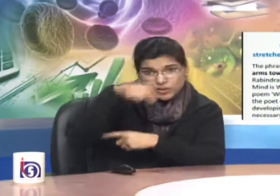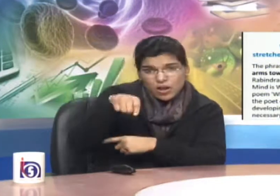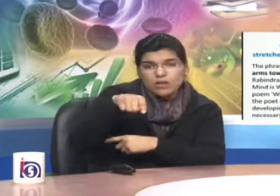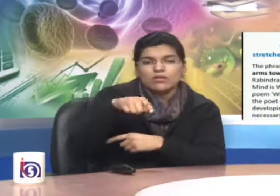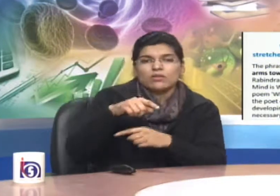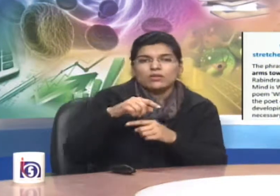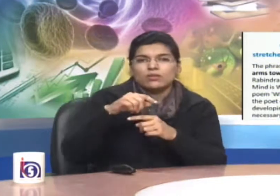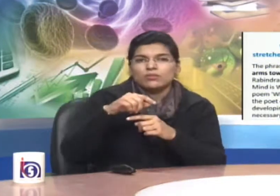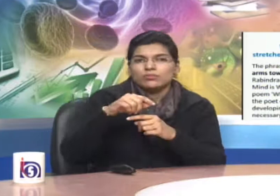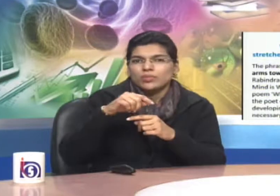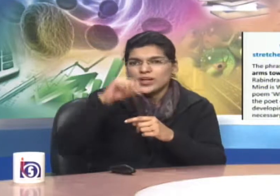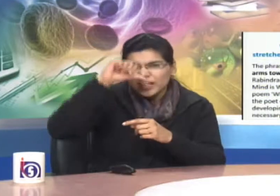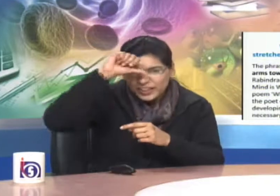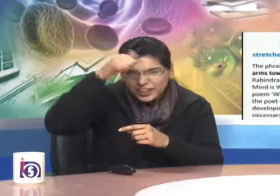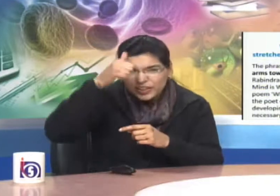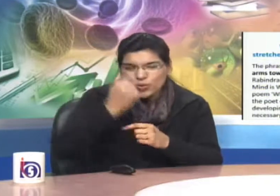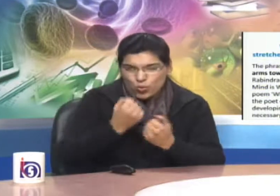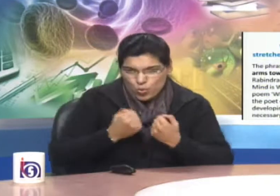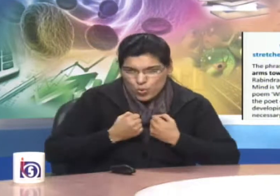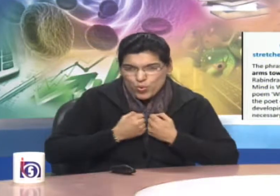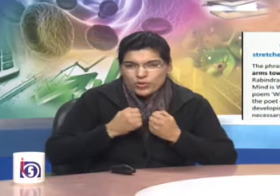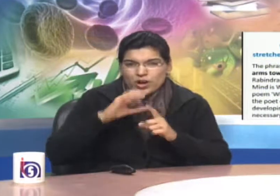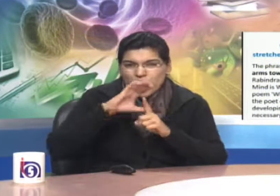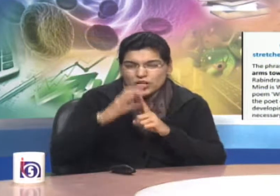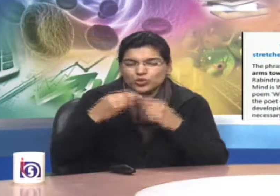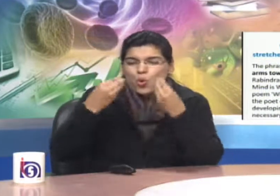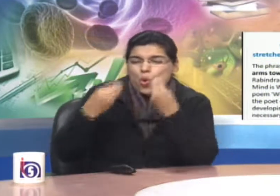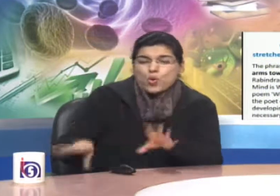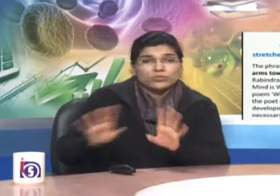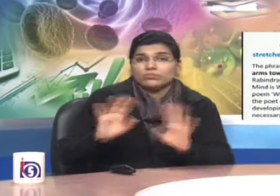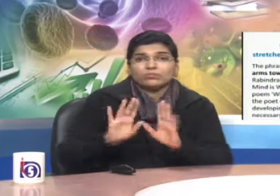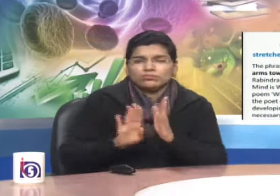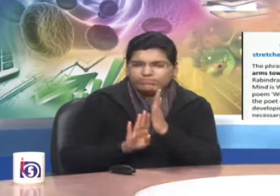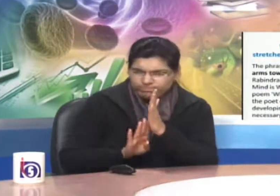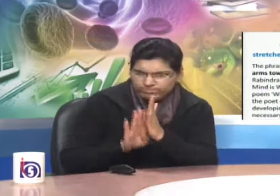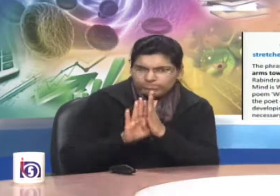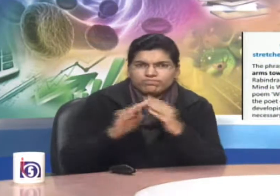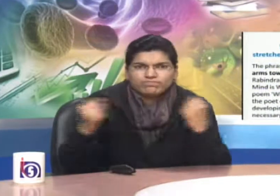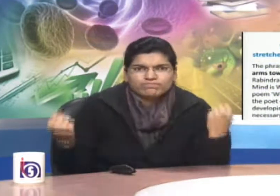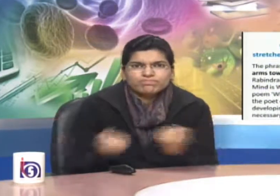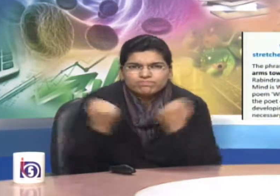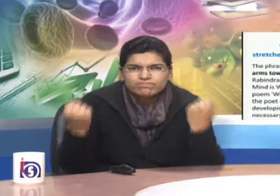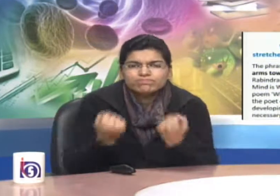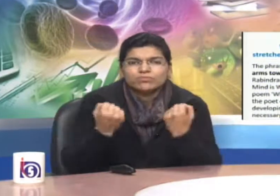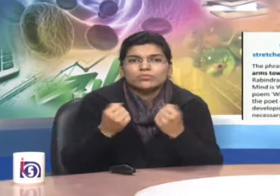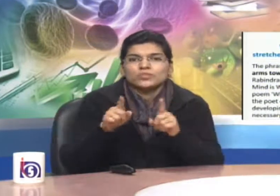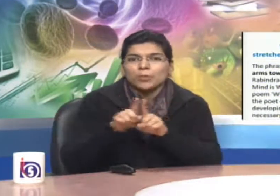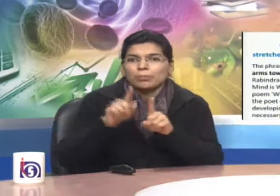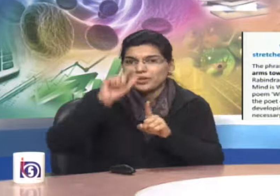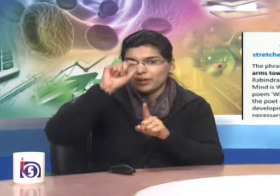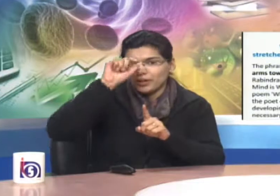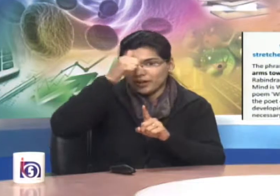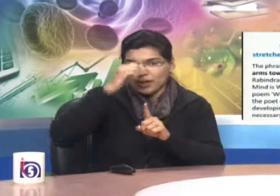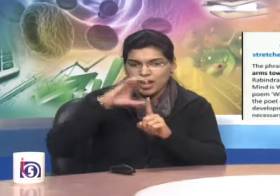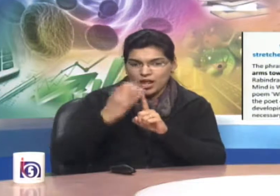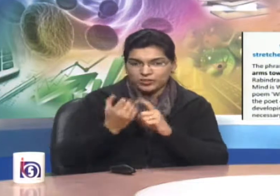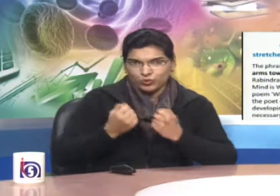It means Rabindranath Tagore's poem, where the mind is without fear. In this line from the poem, the